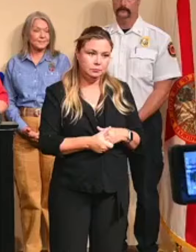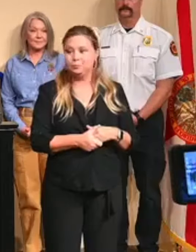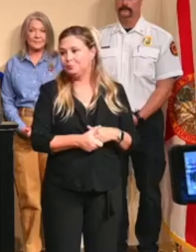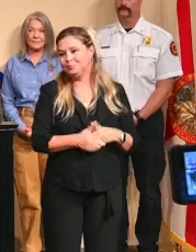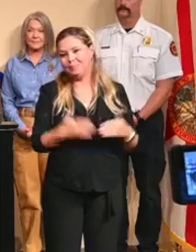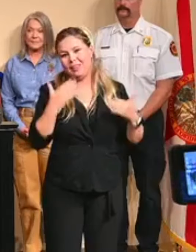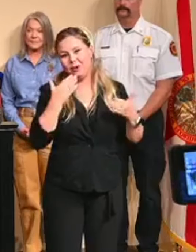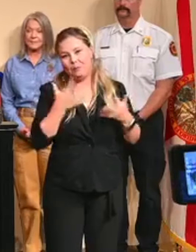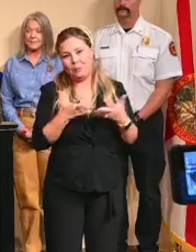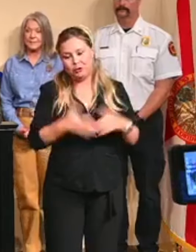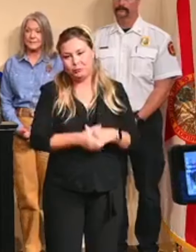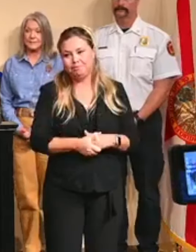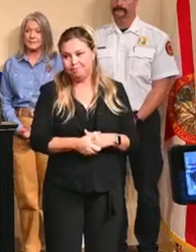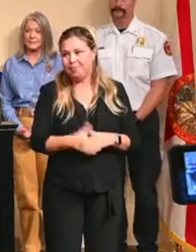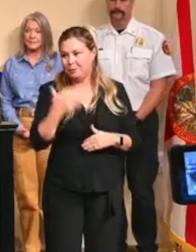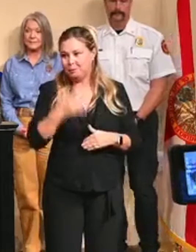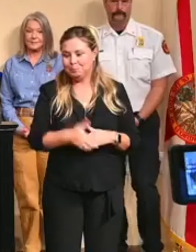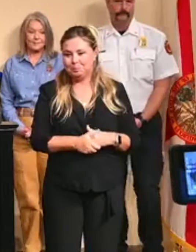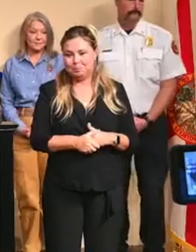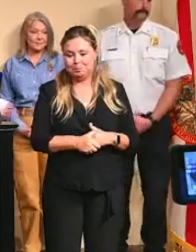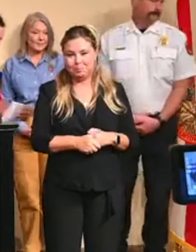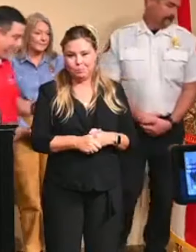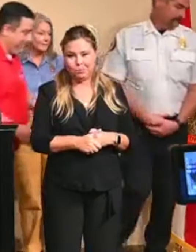All right, well, thank you very much. Thank you.